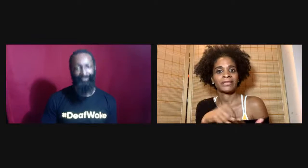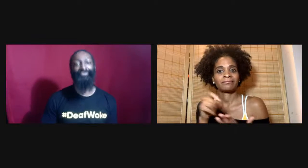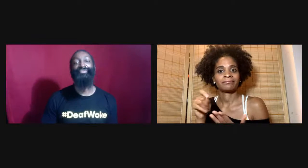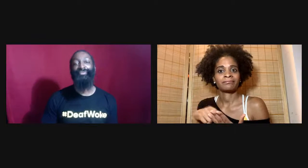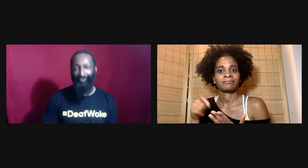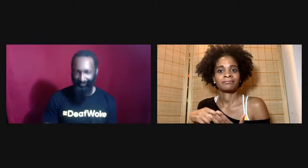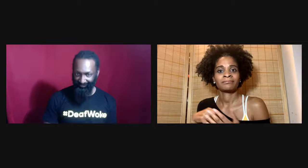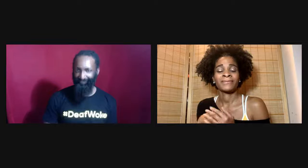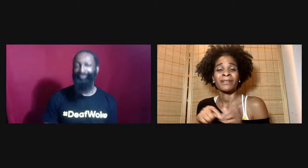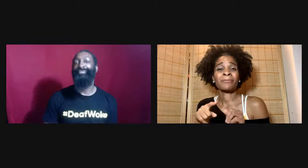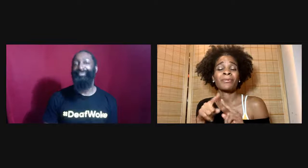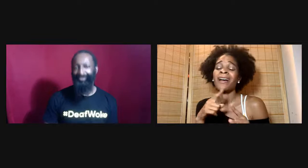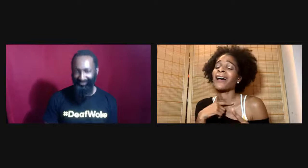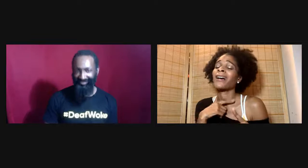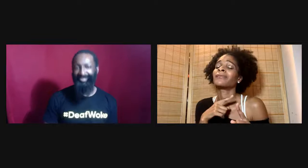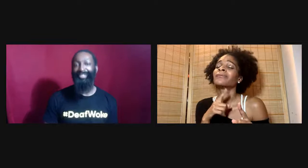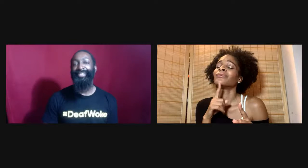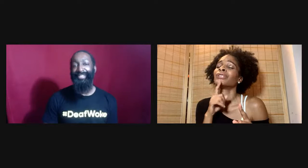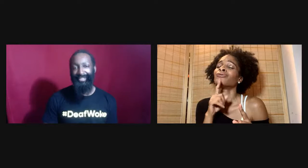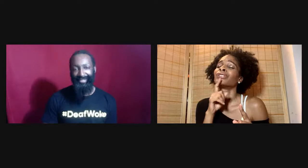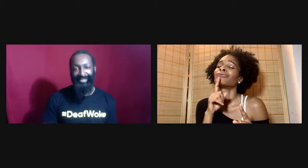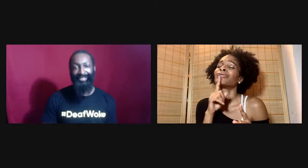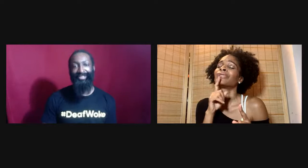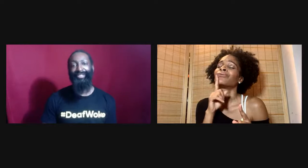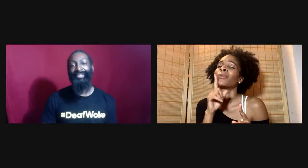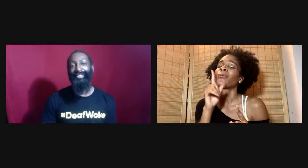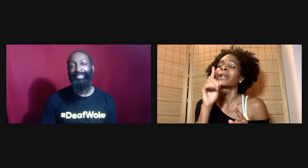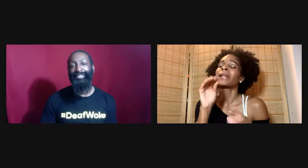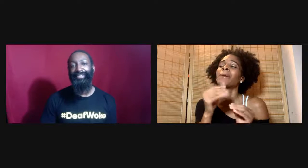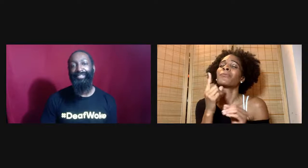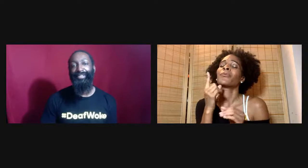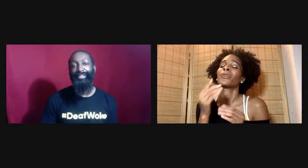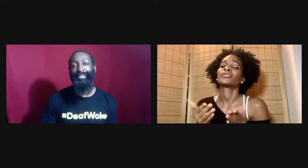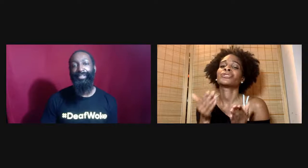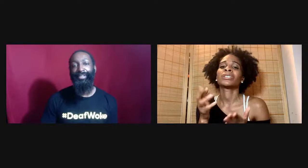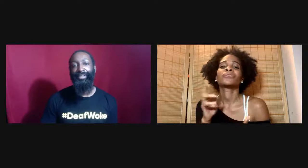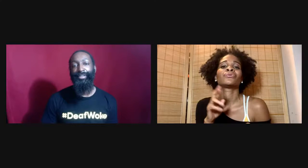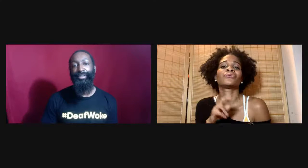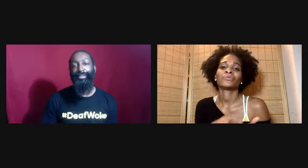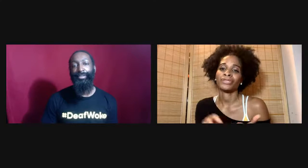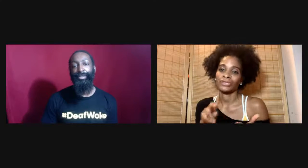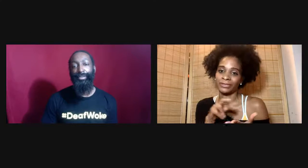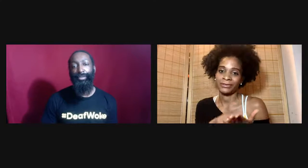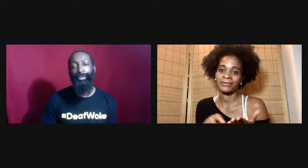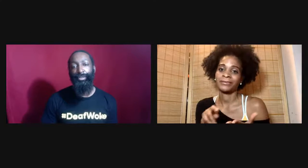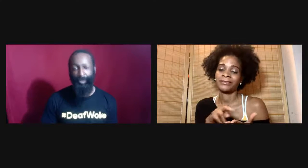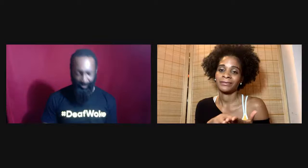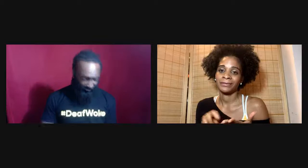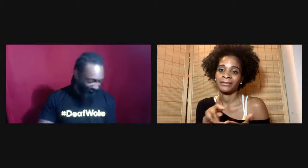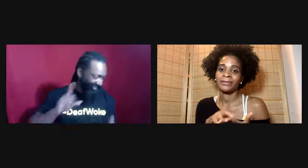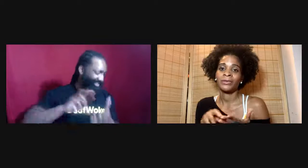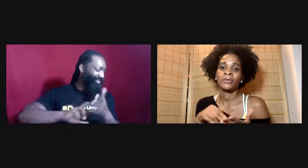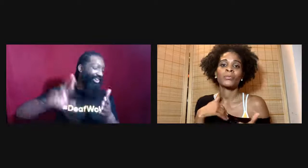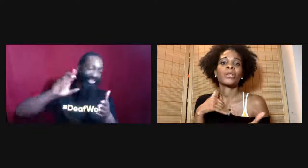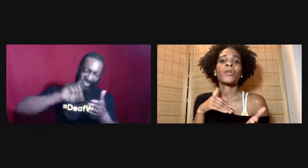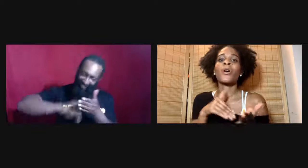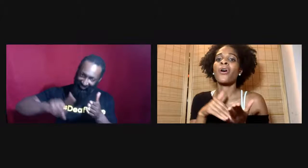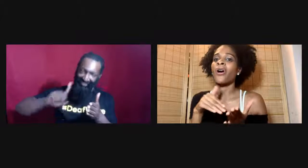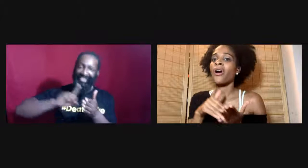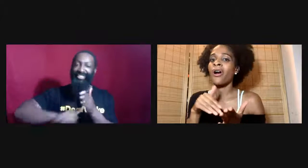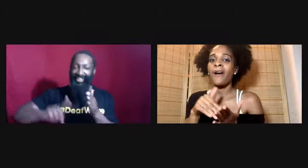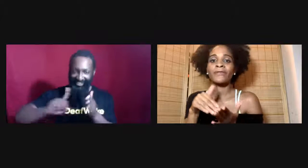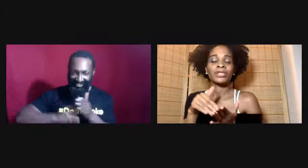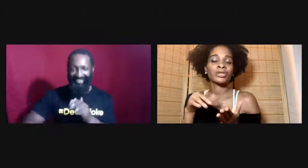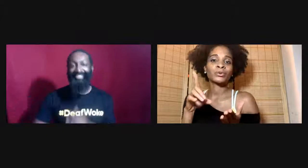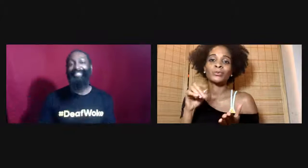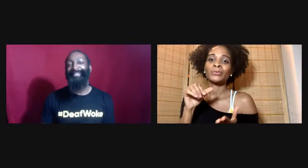You should write down, you know, a list and I suggest research